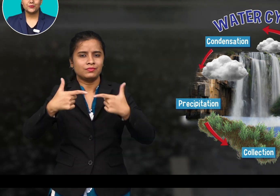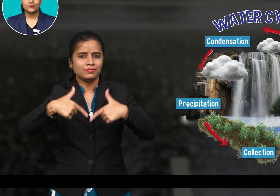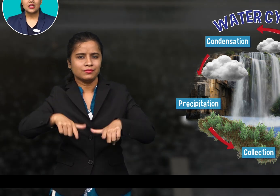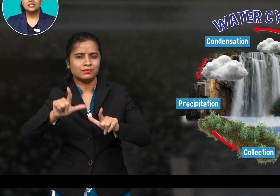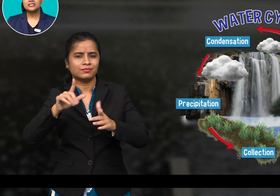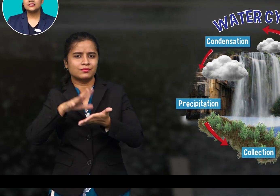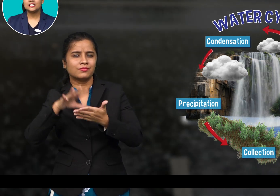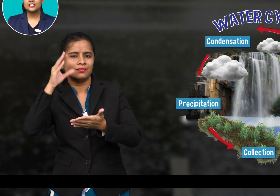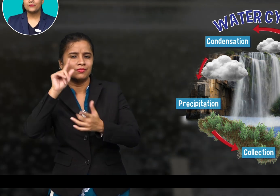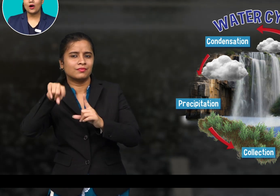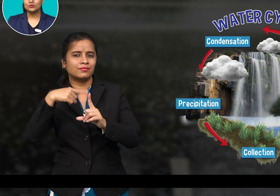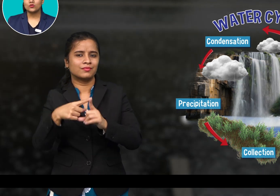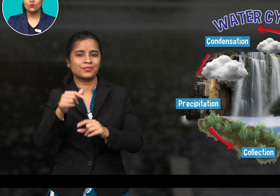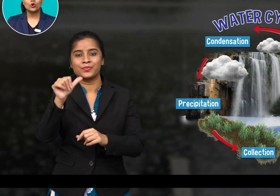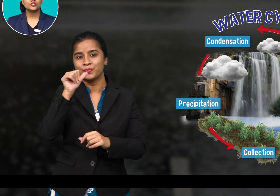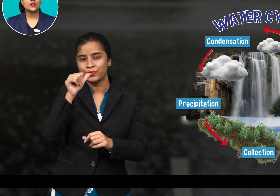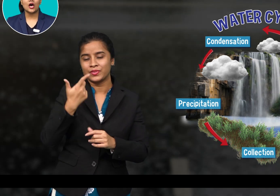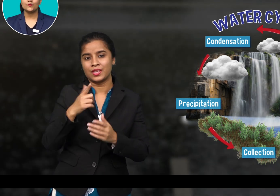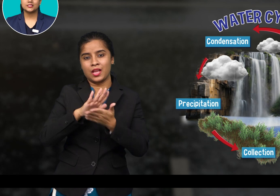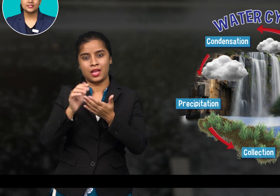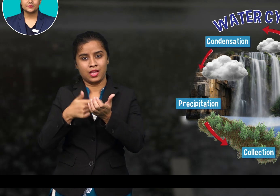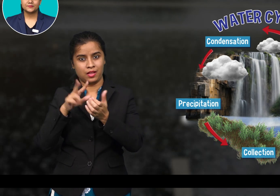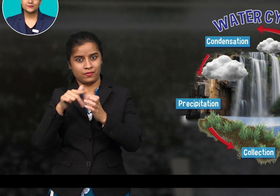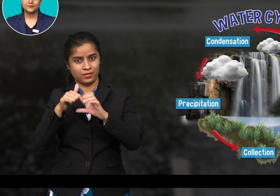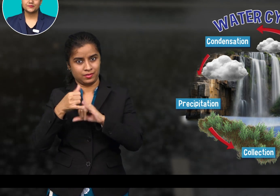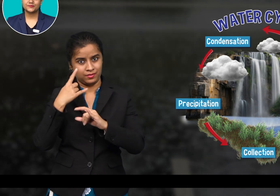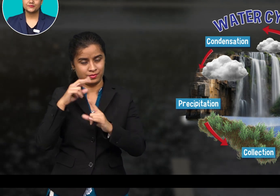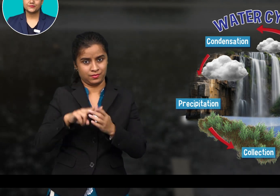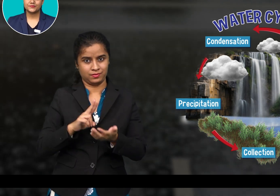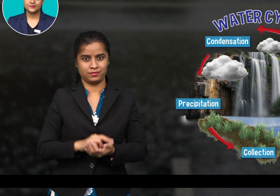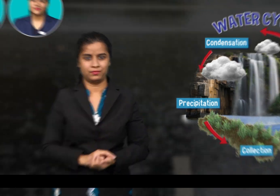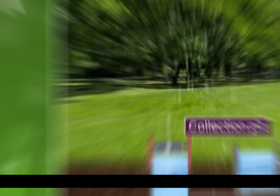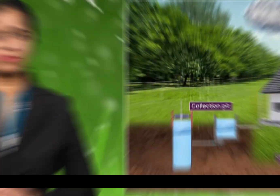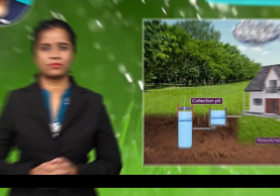Now, let's learn about water harvesting.